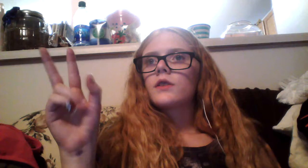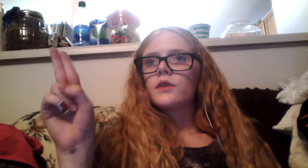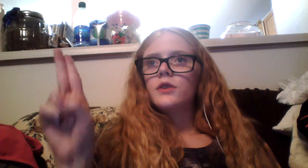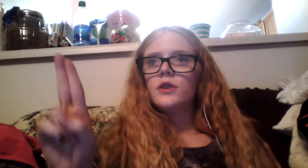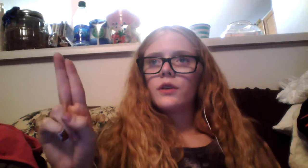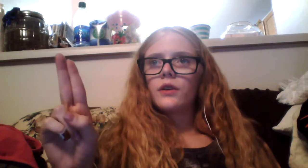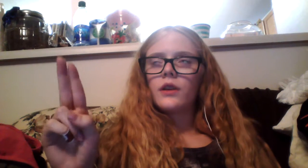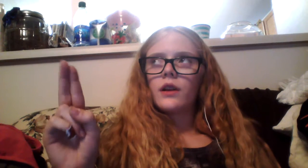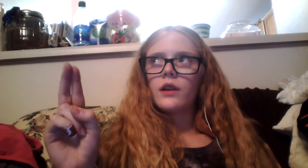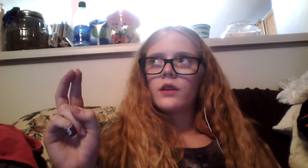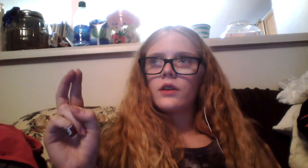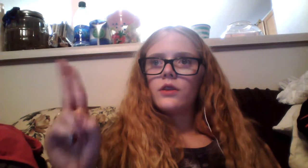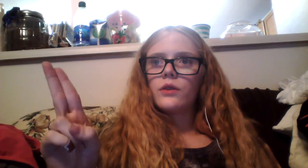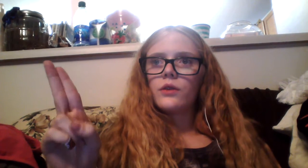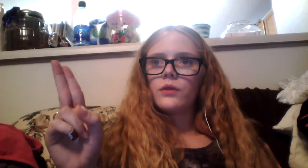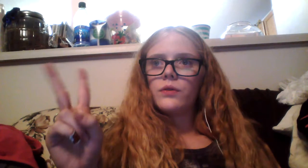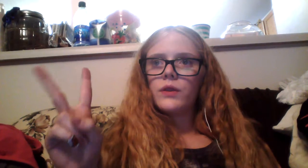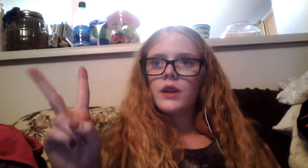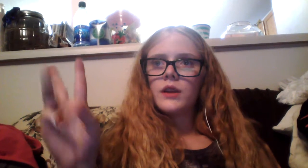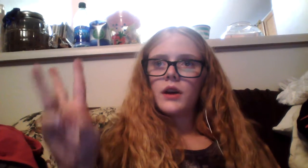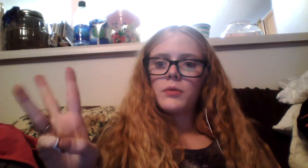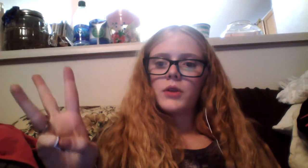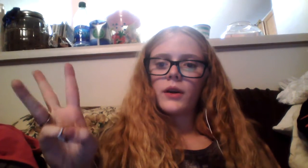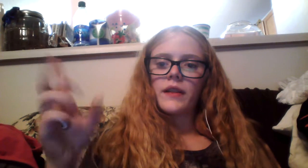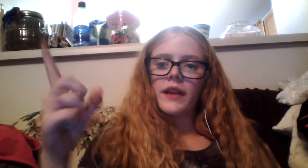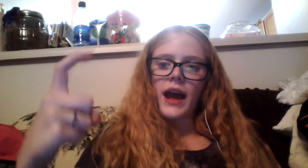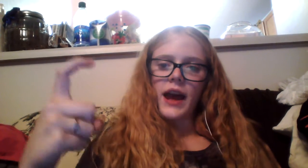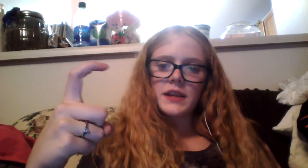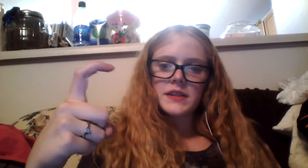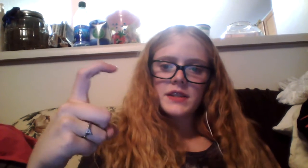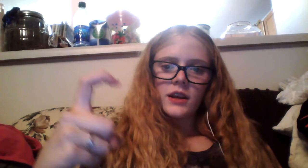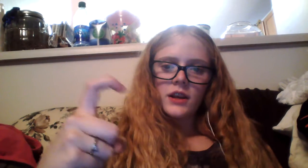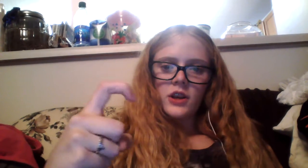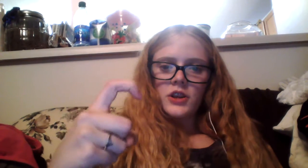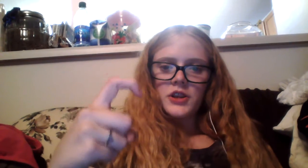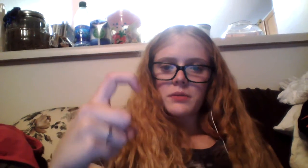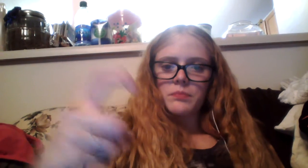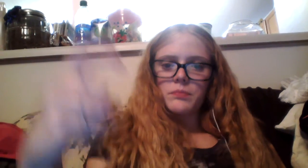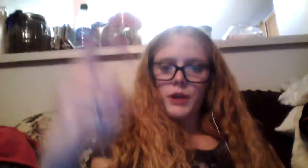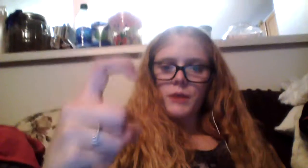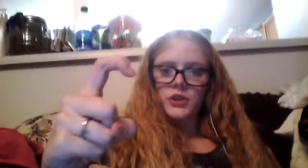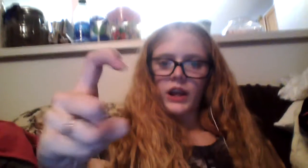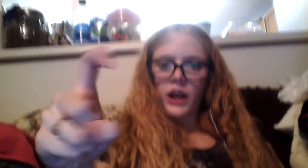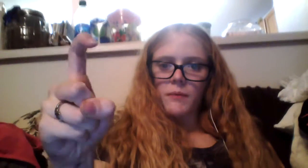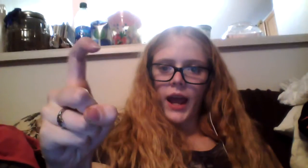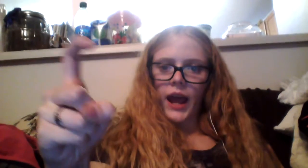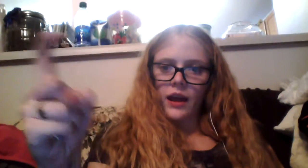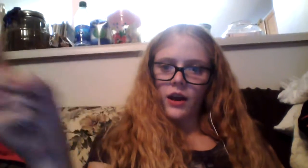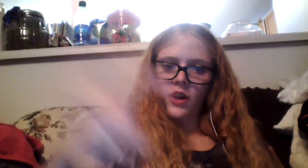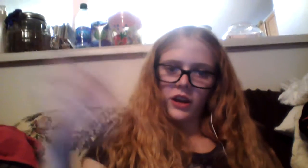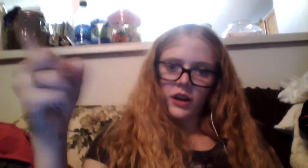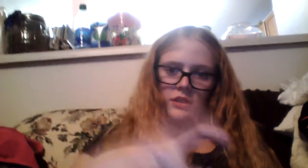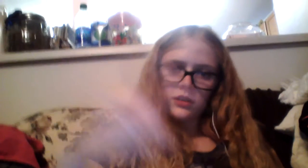So U, V, W, and then X. Just pretty much like you're making a hook.